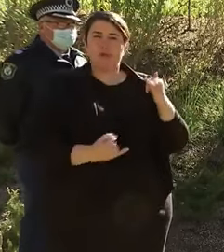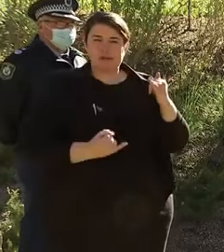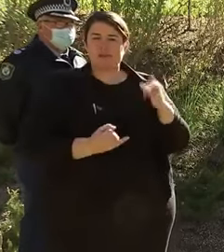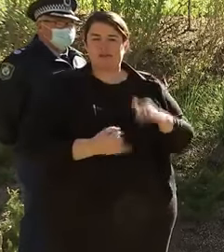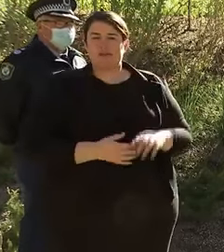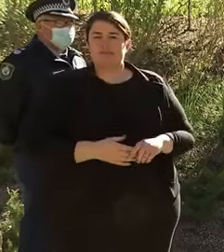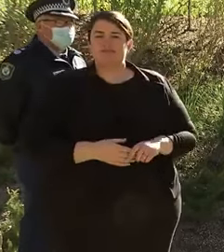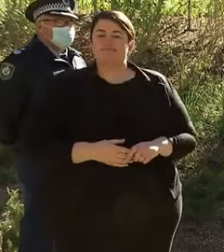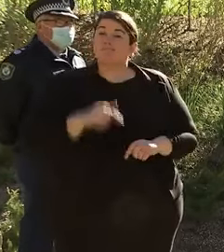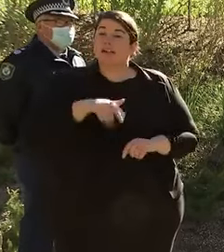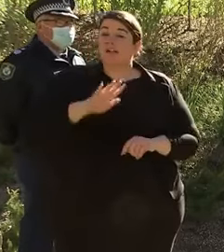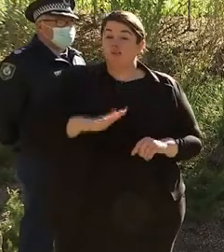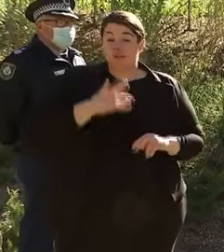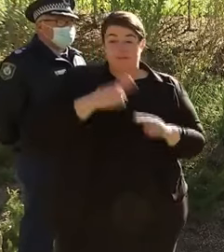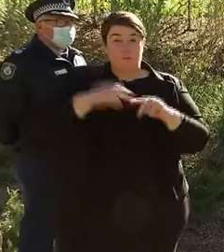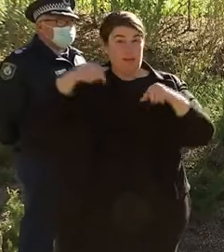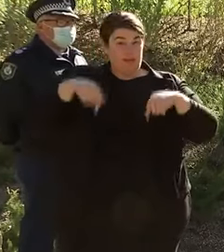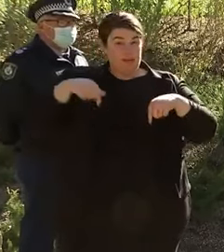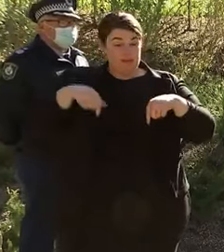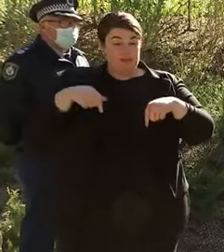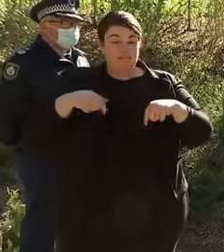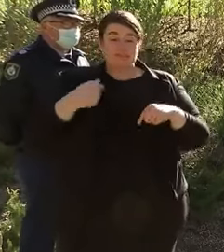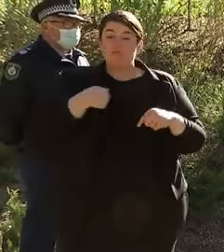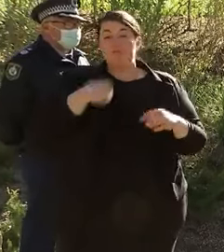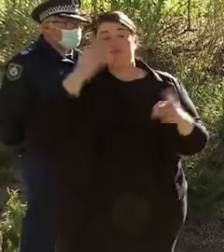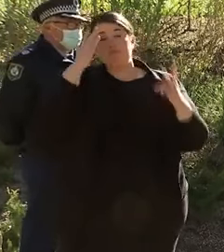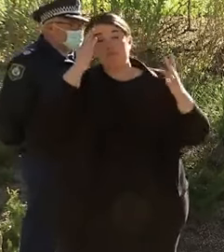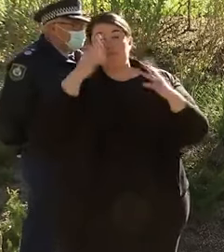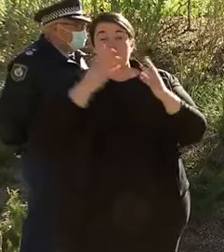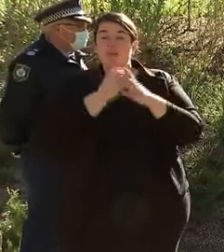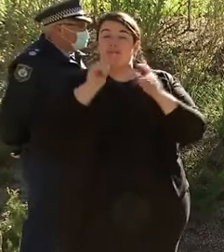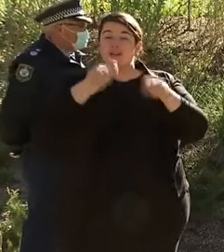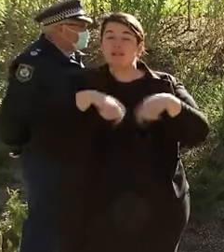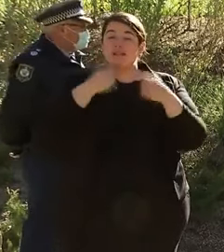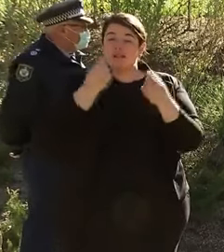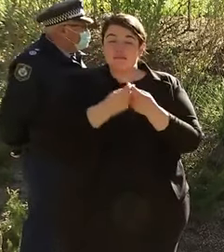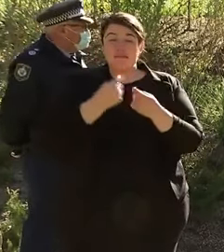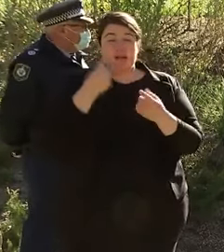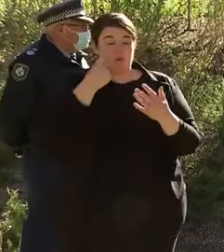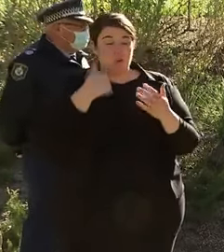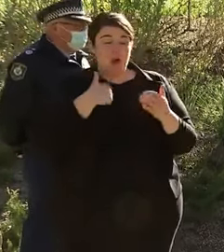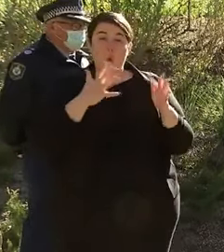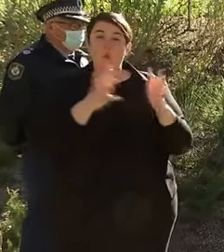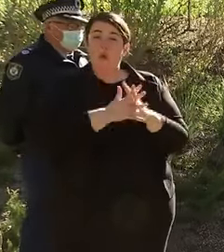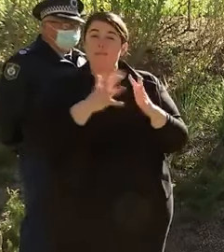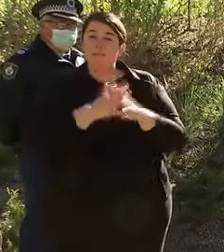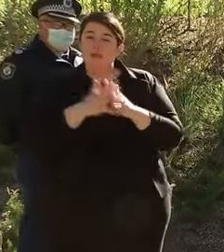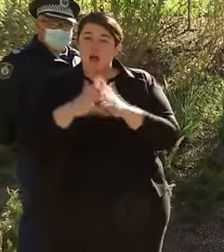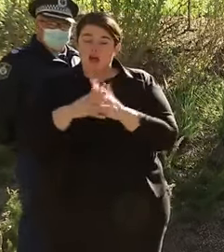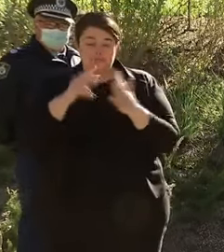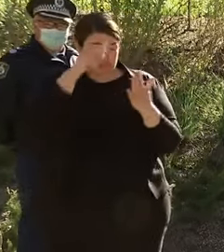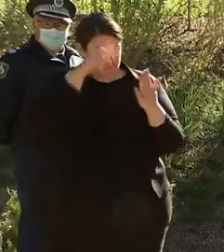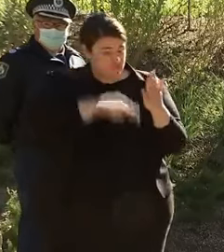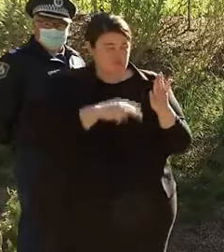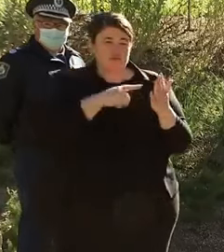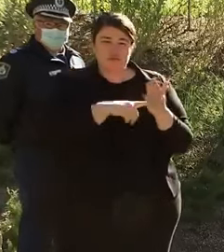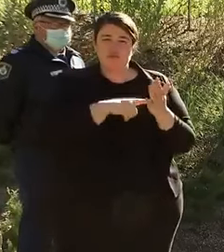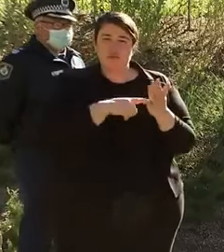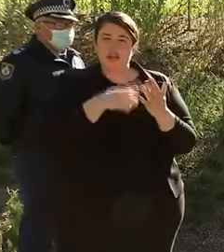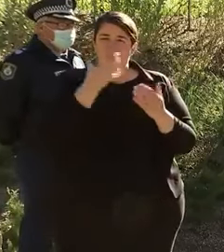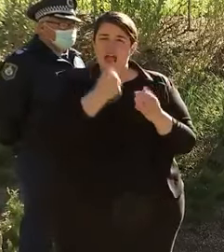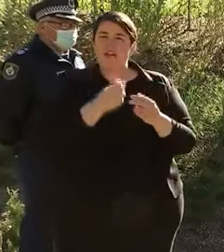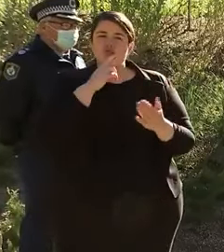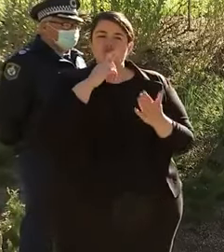interesting with this case is I was reflecting with the team, if we go back on our website, for those that are interested, we've got the